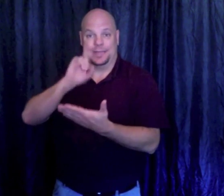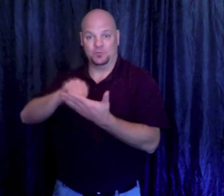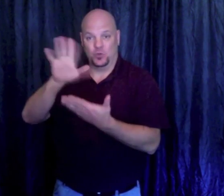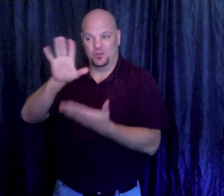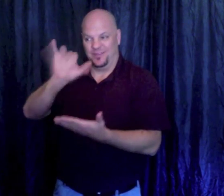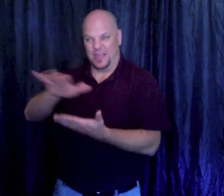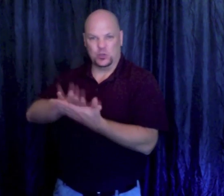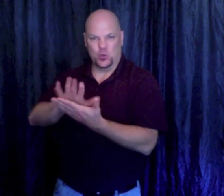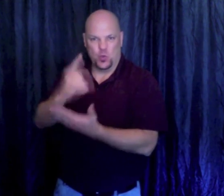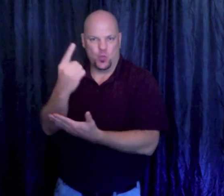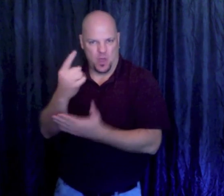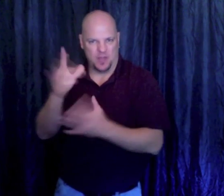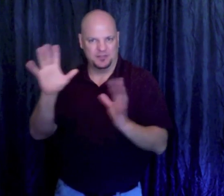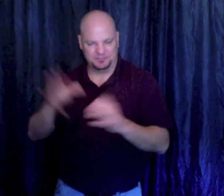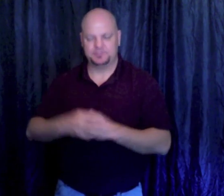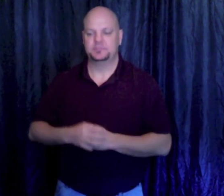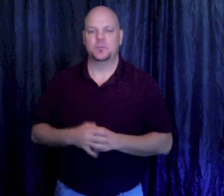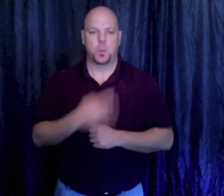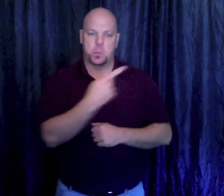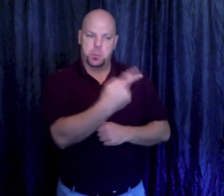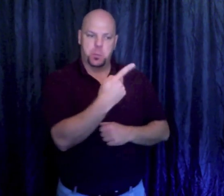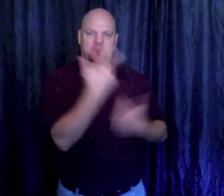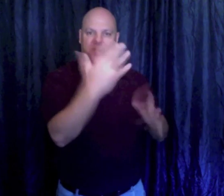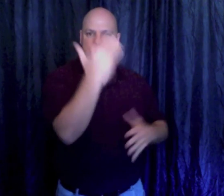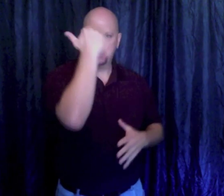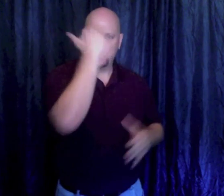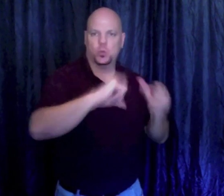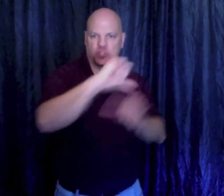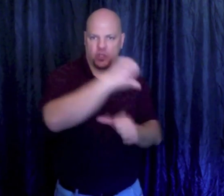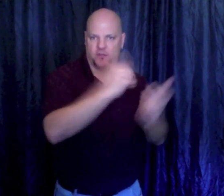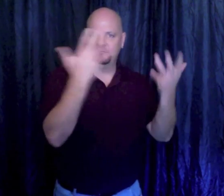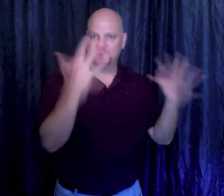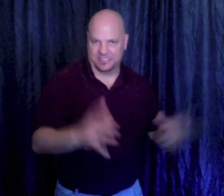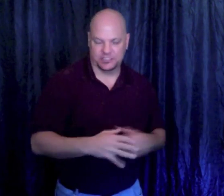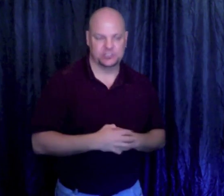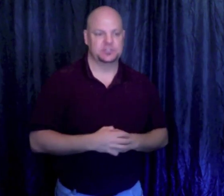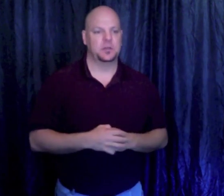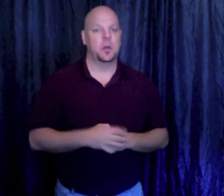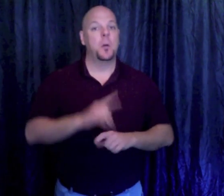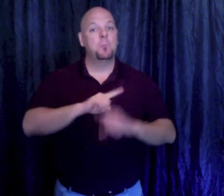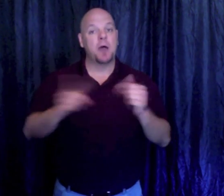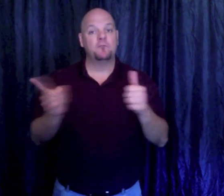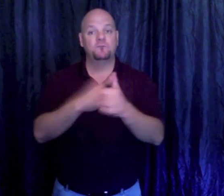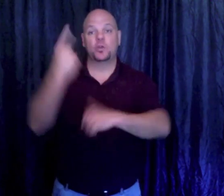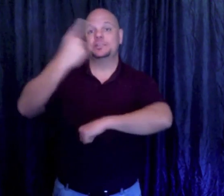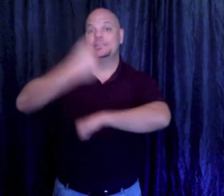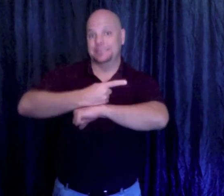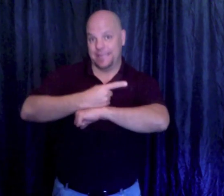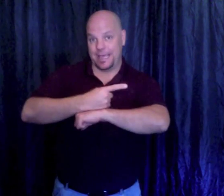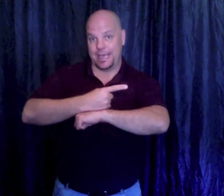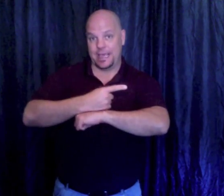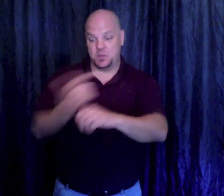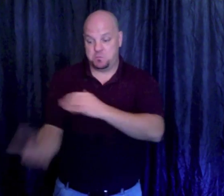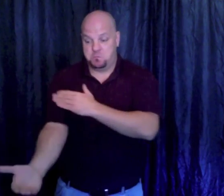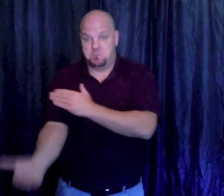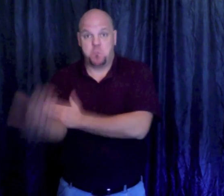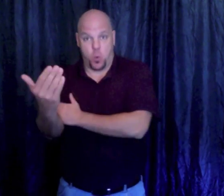so you both know each other. But this is the first time you're coming into the school together. You've met before school